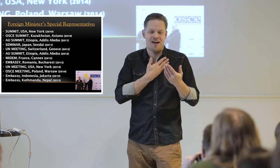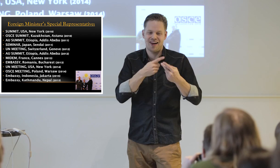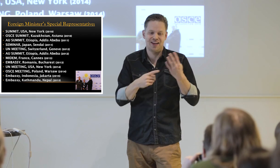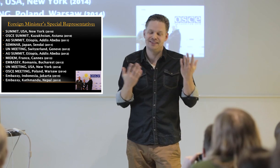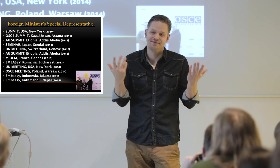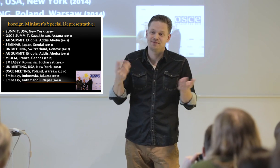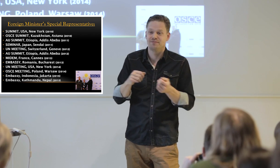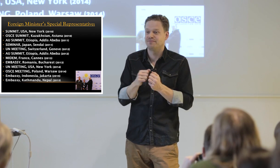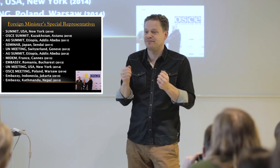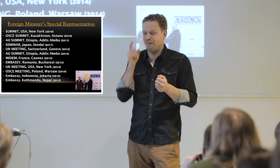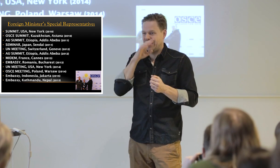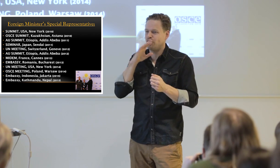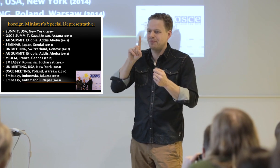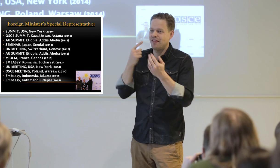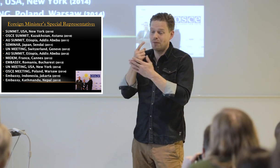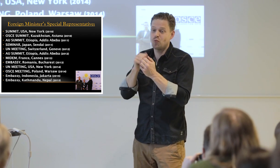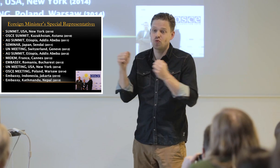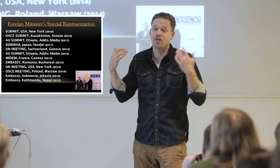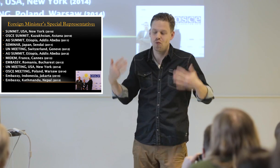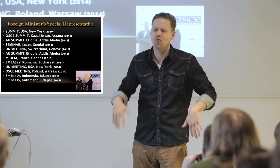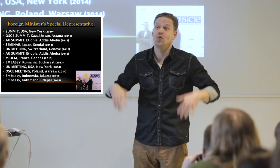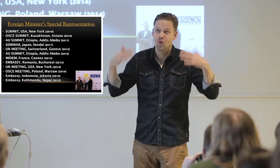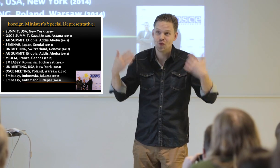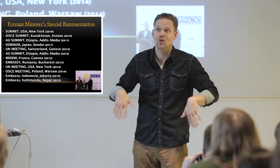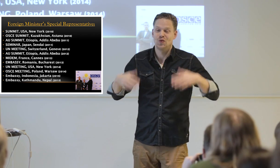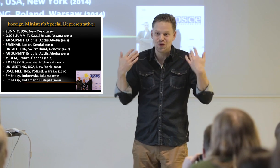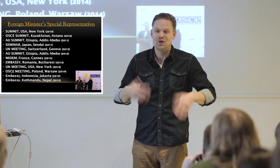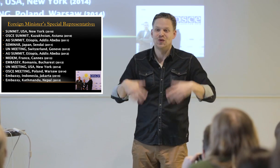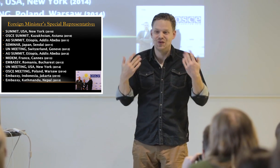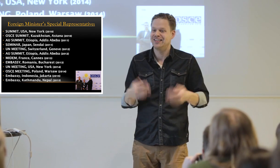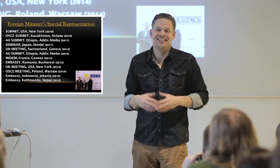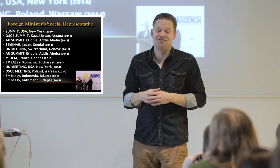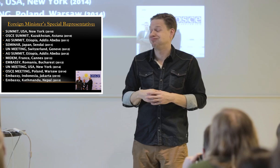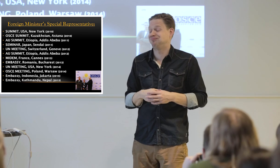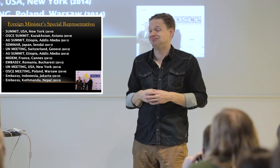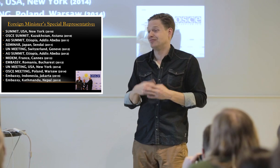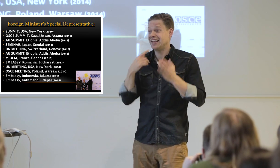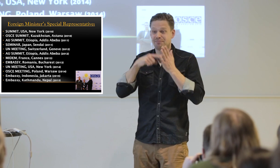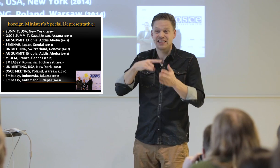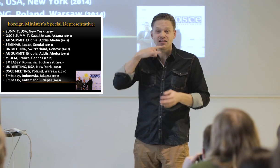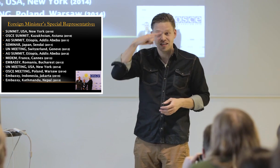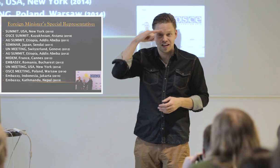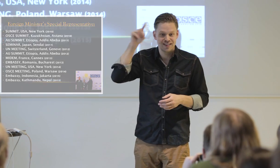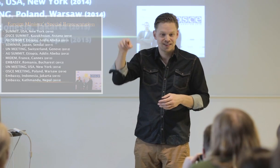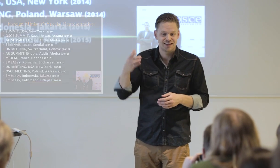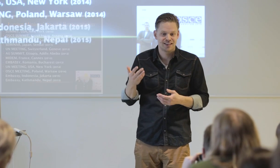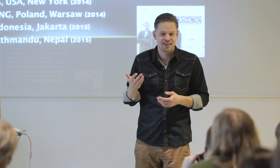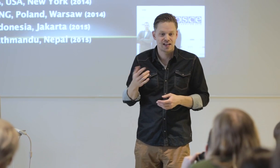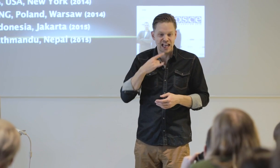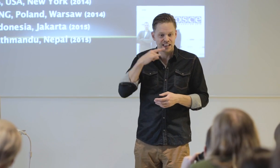Sorry, I don't have the time to tell you that much about it, all the happenings, but it's been huge. For example,